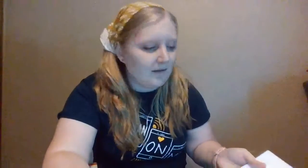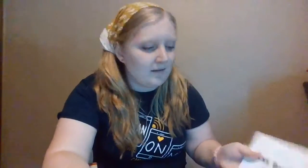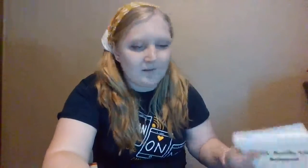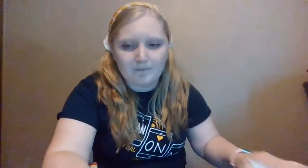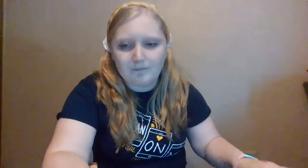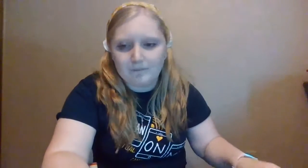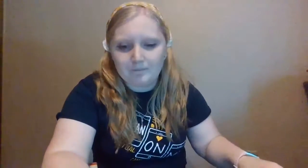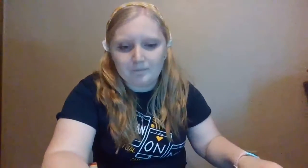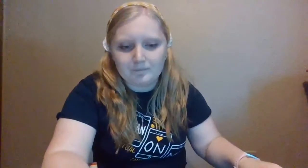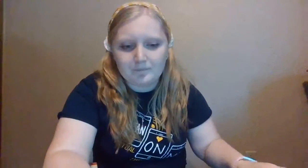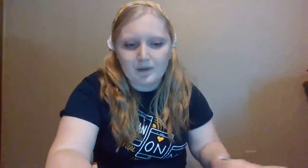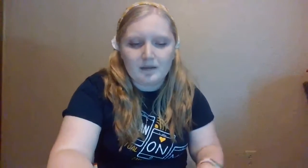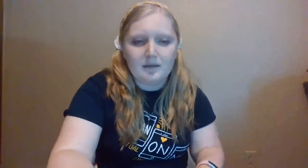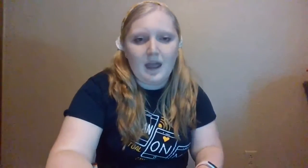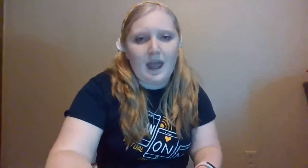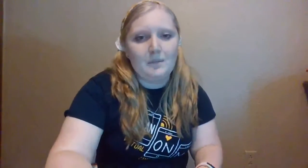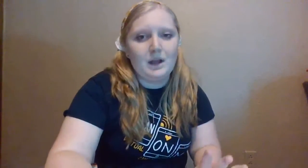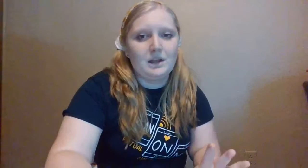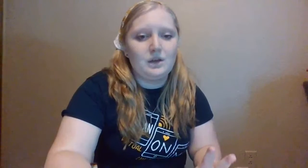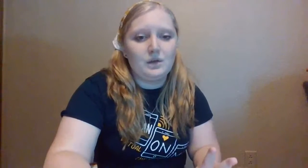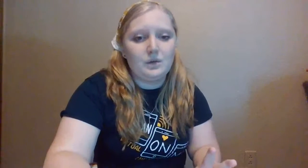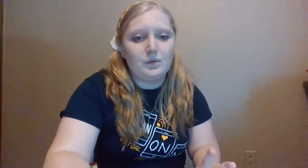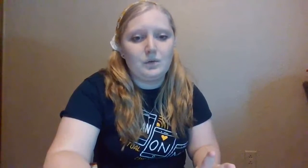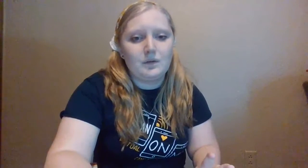song. And when you